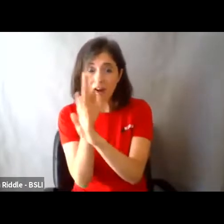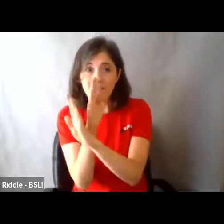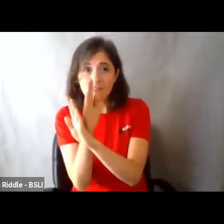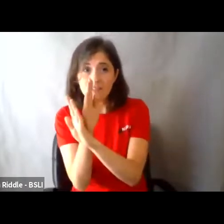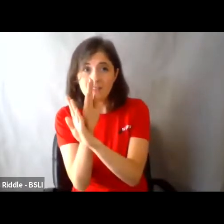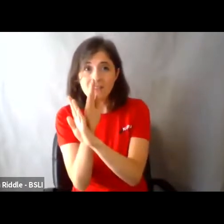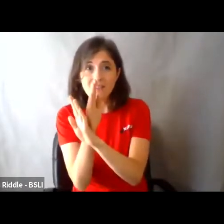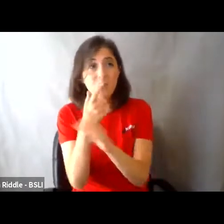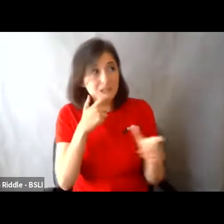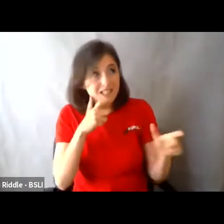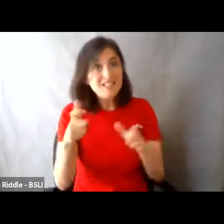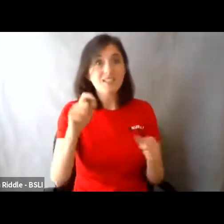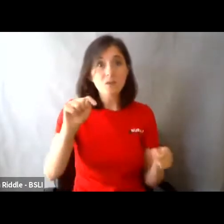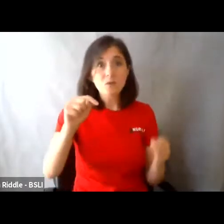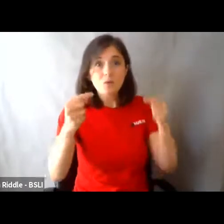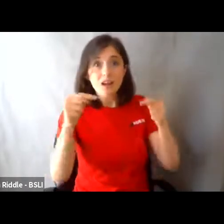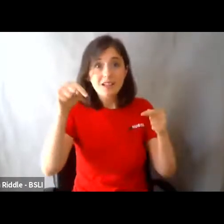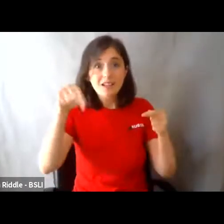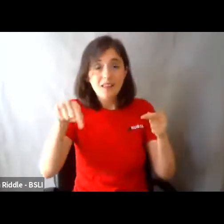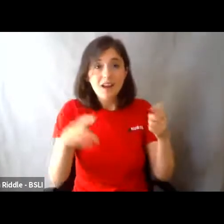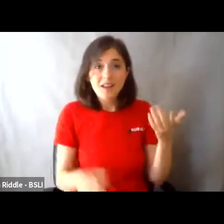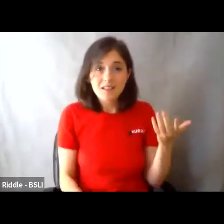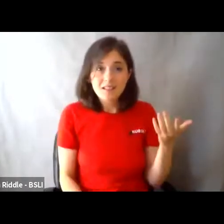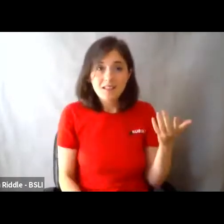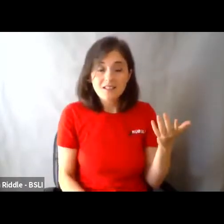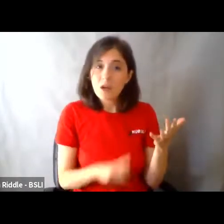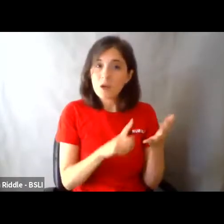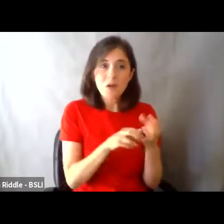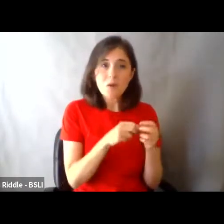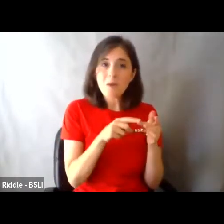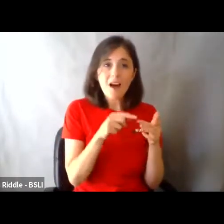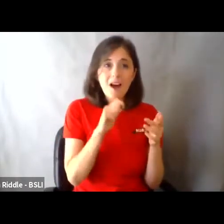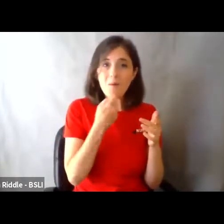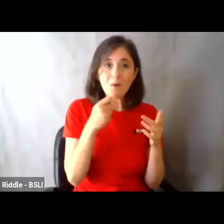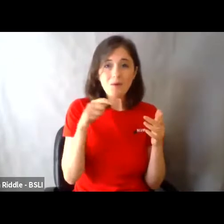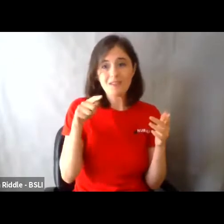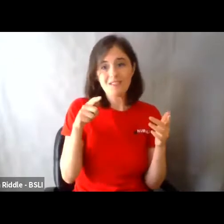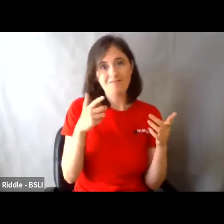to be to be dismantled by UBI.